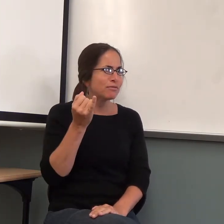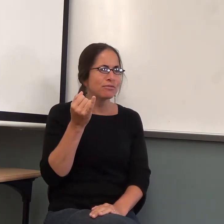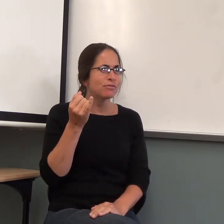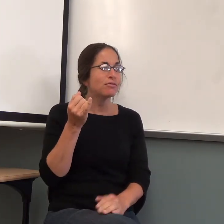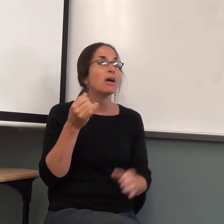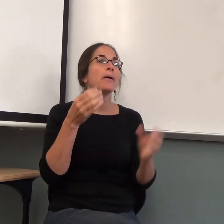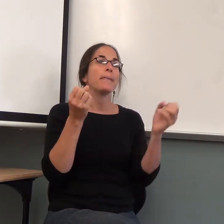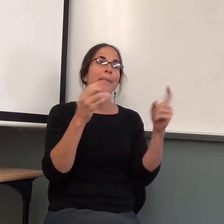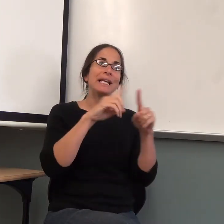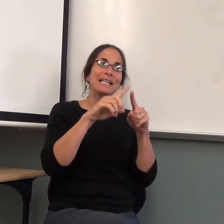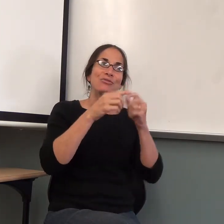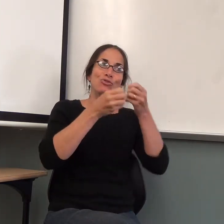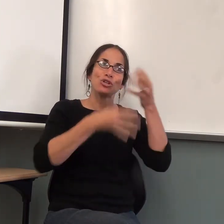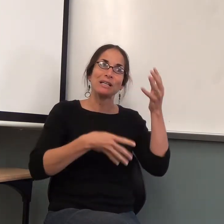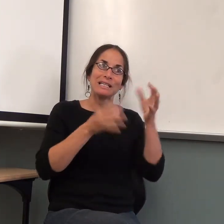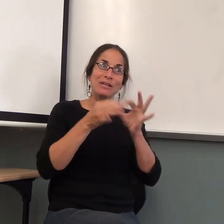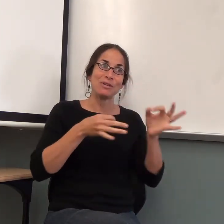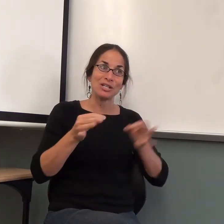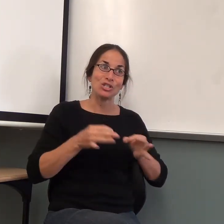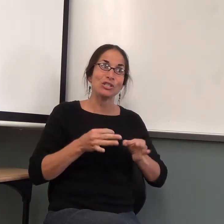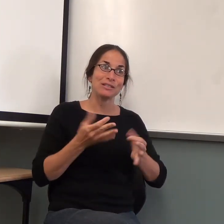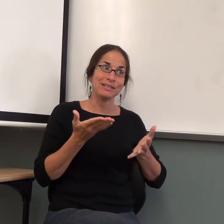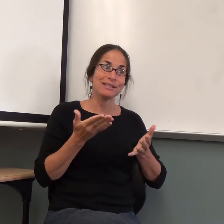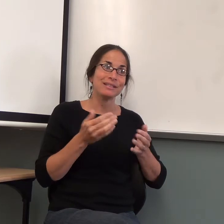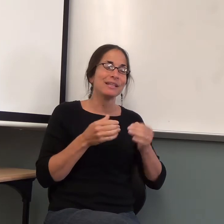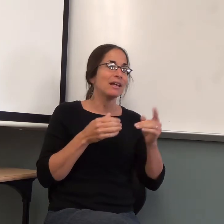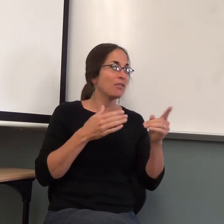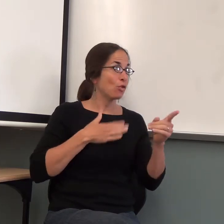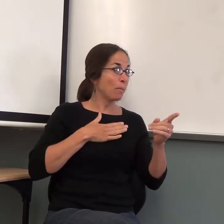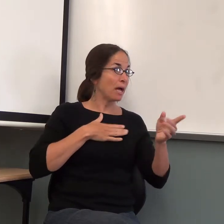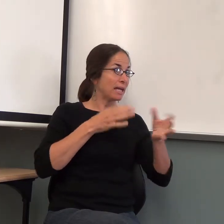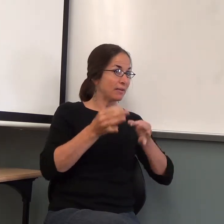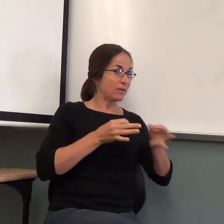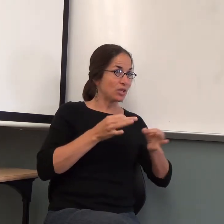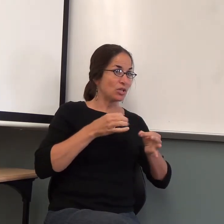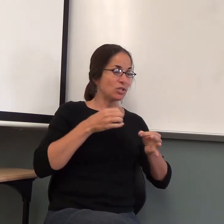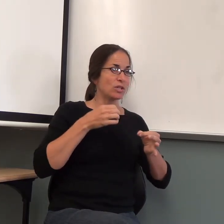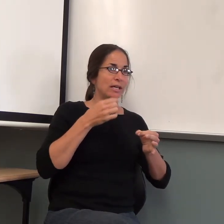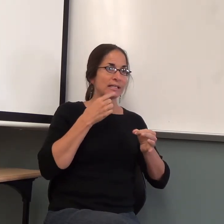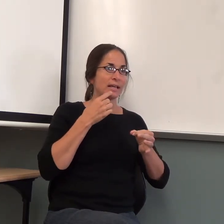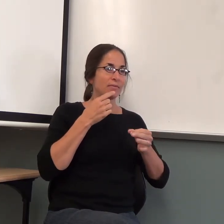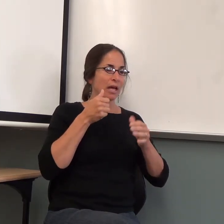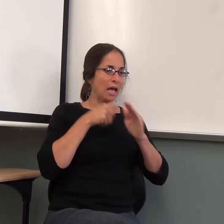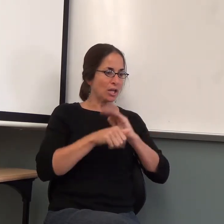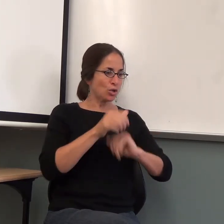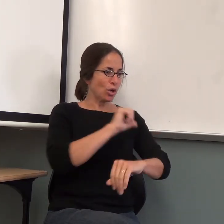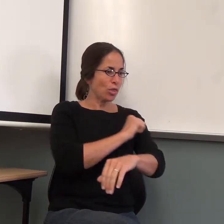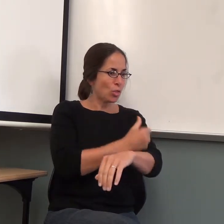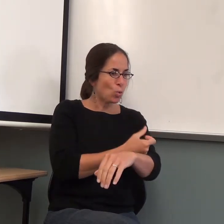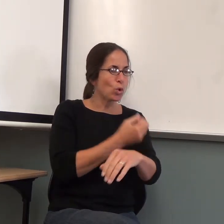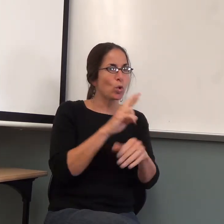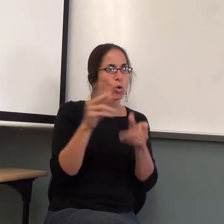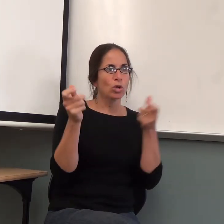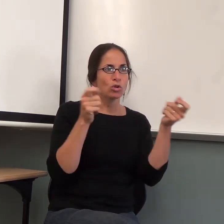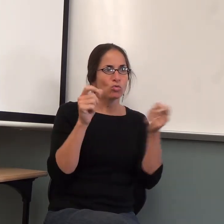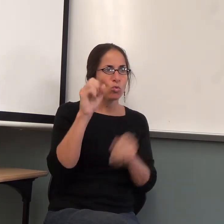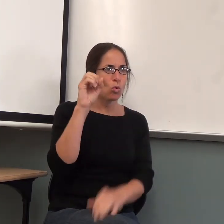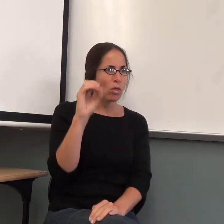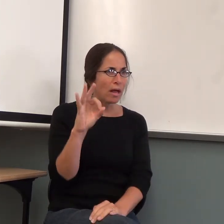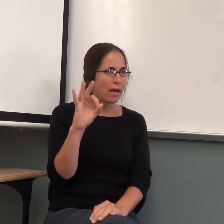multiple definitions and multiple Because it possibilities said, for my for... definition, I can put under the authority or control of, or